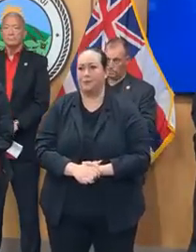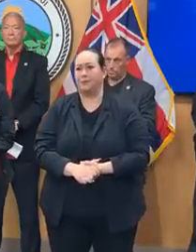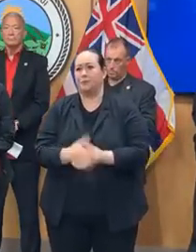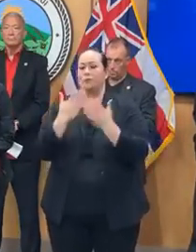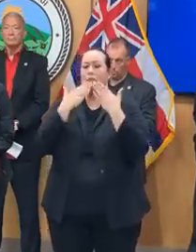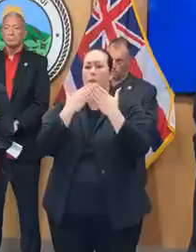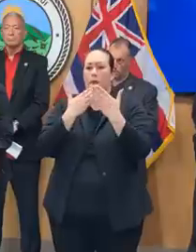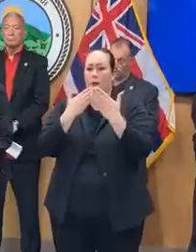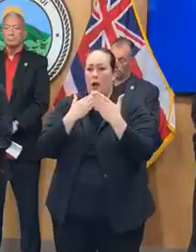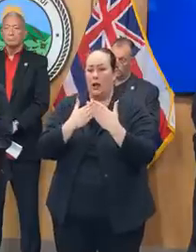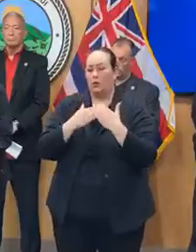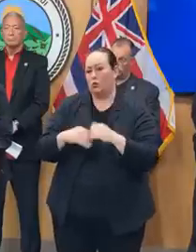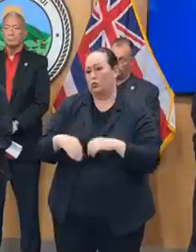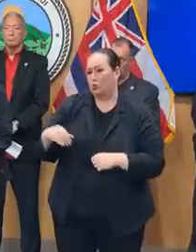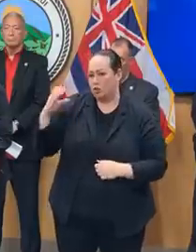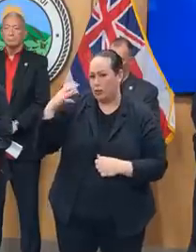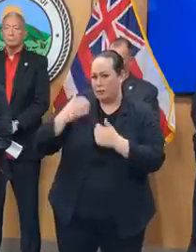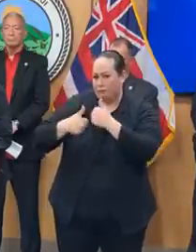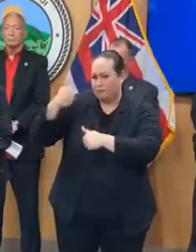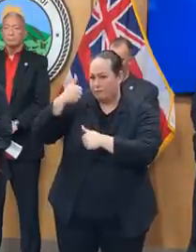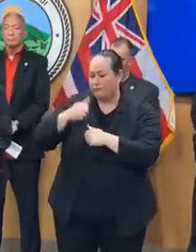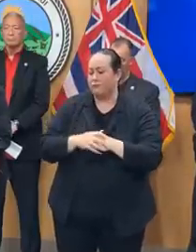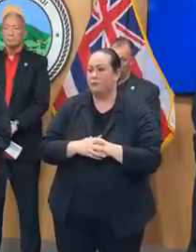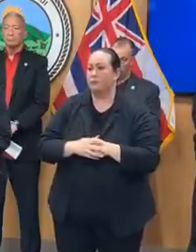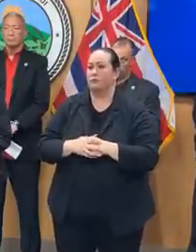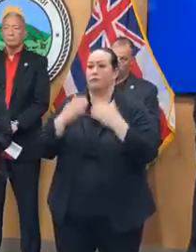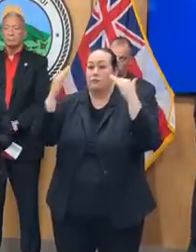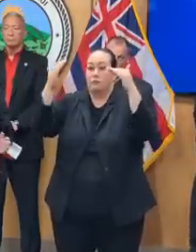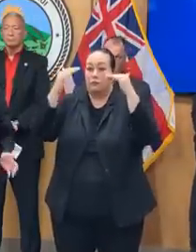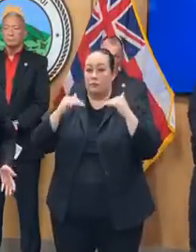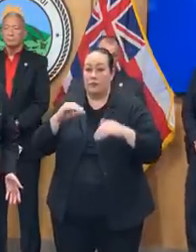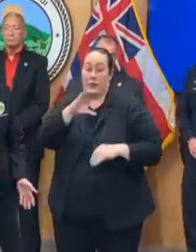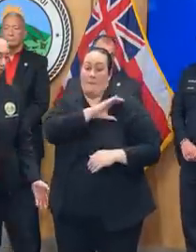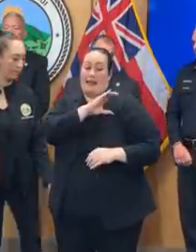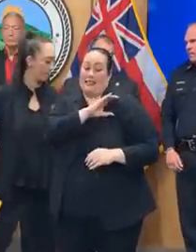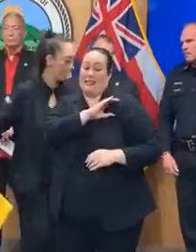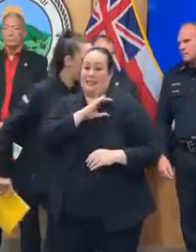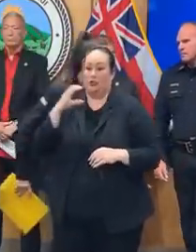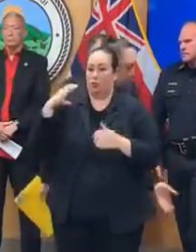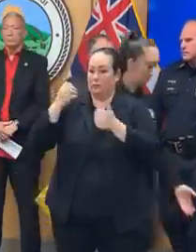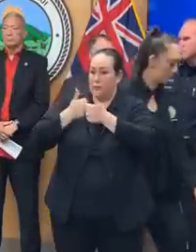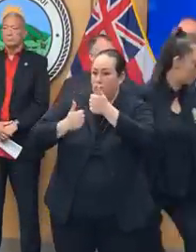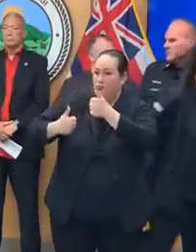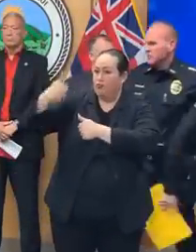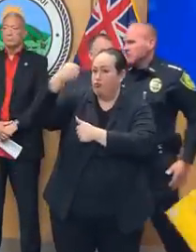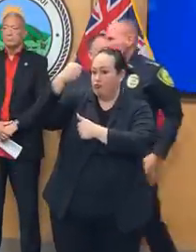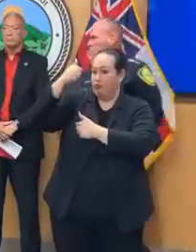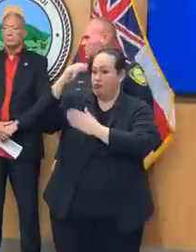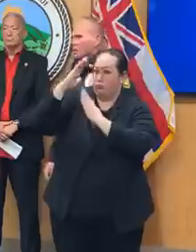Mahalo, Chief Ventura. Next, Maui County Police Chief John Pelletier.